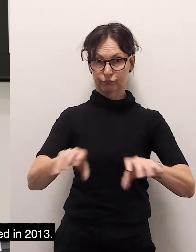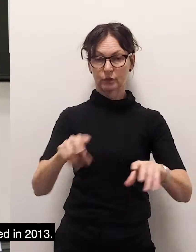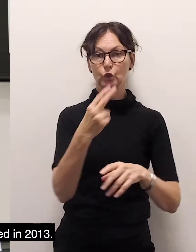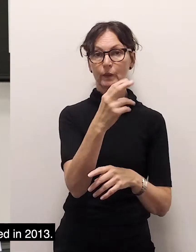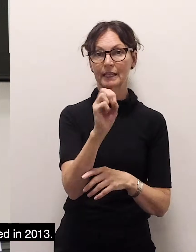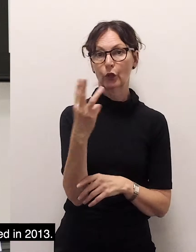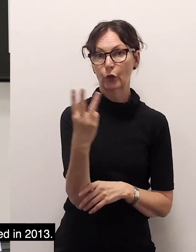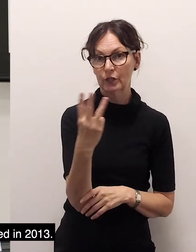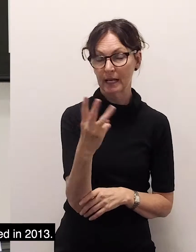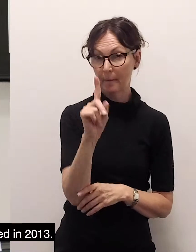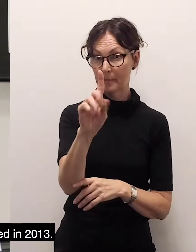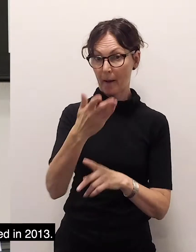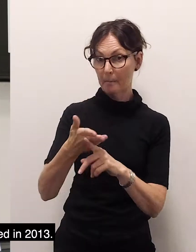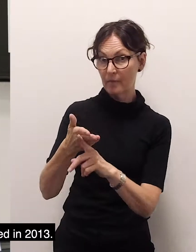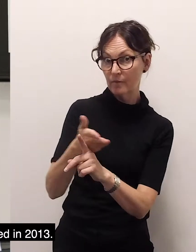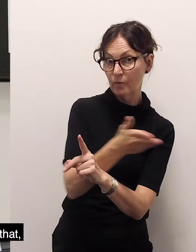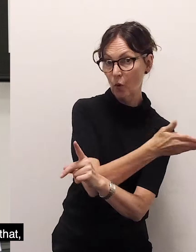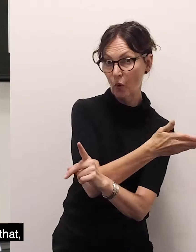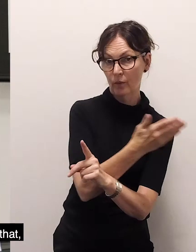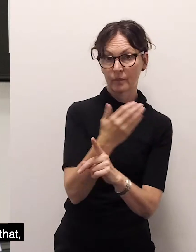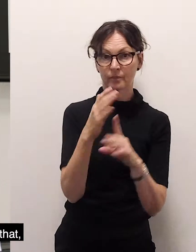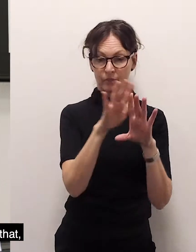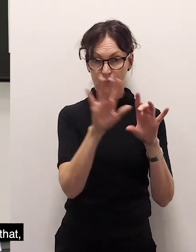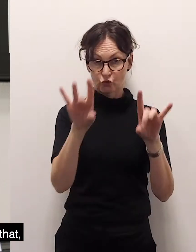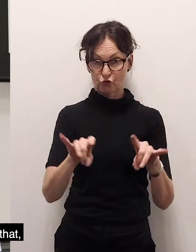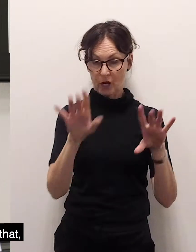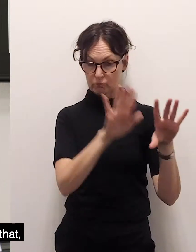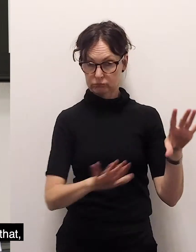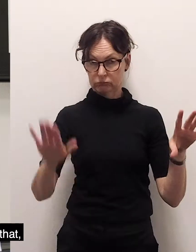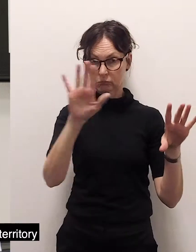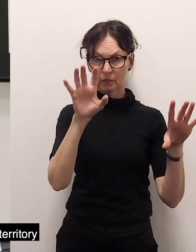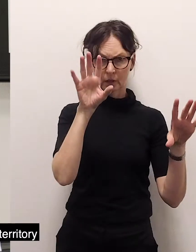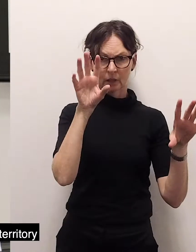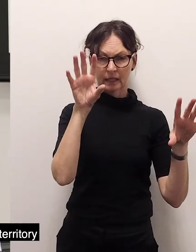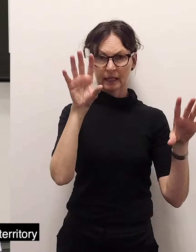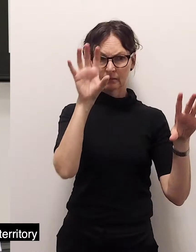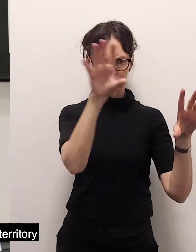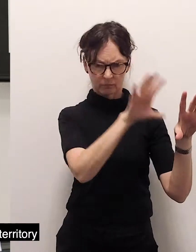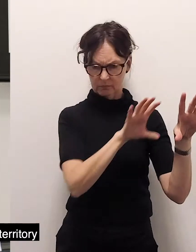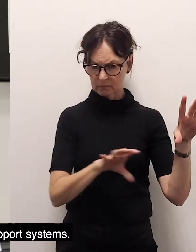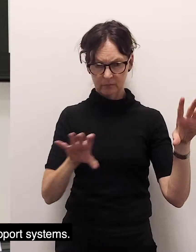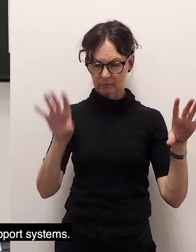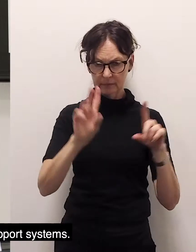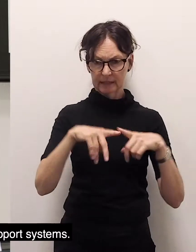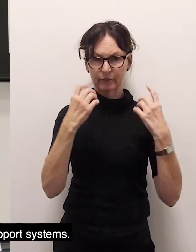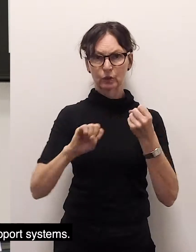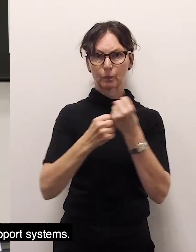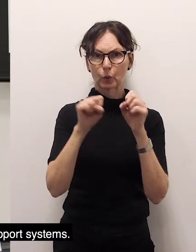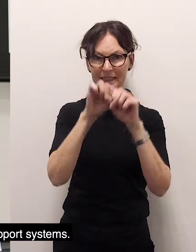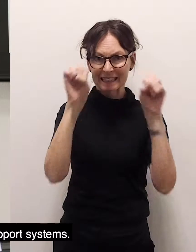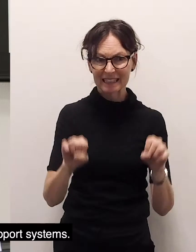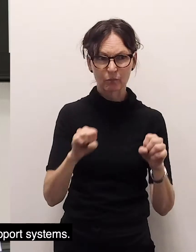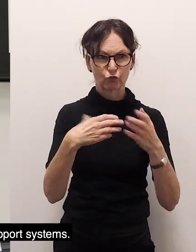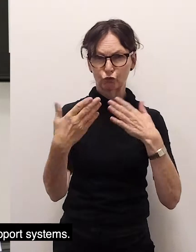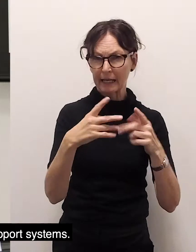in 2013. And before that, each state and territory had really